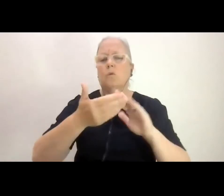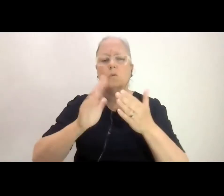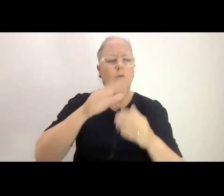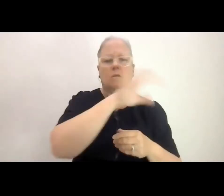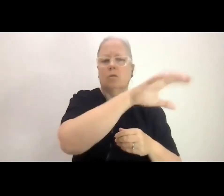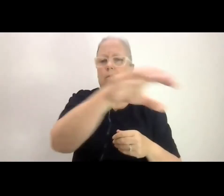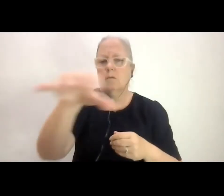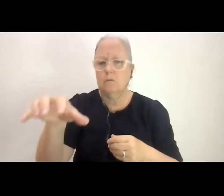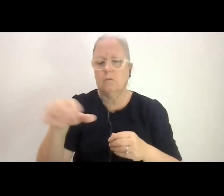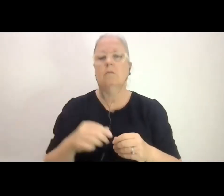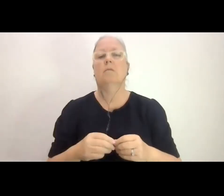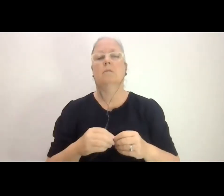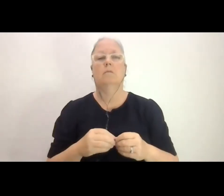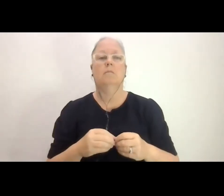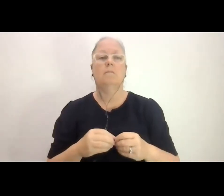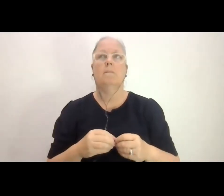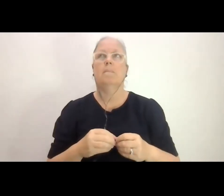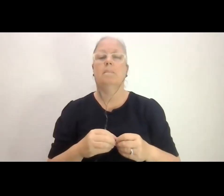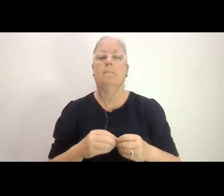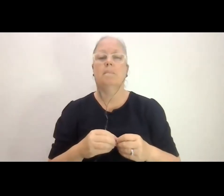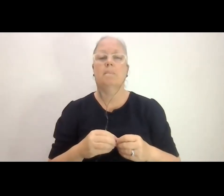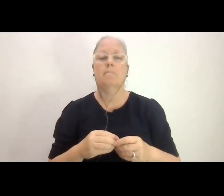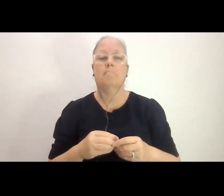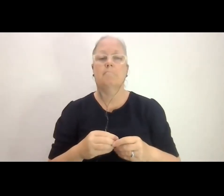on health exists, which include United